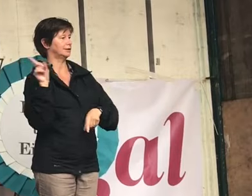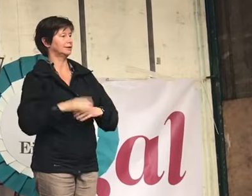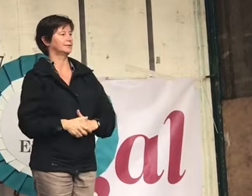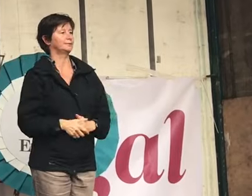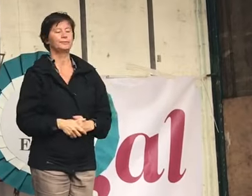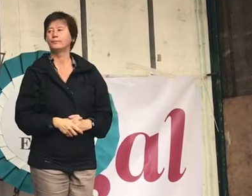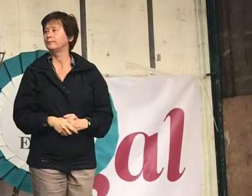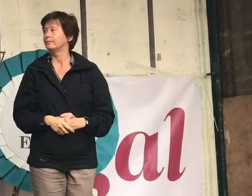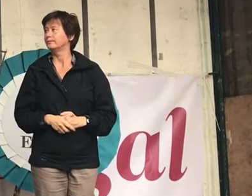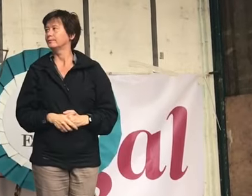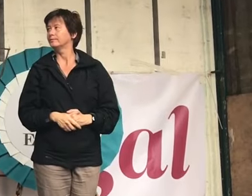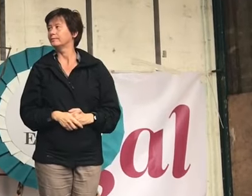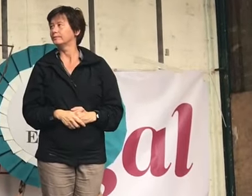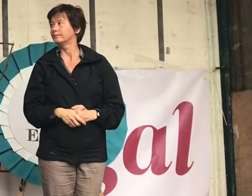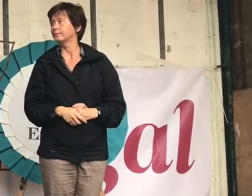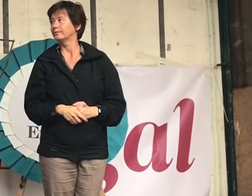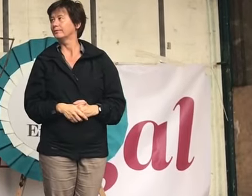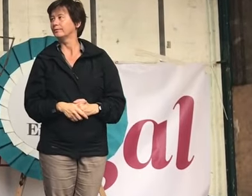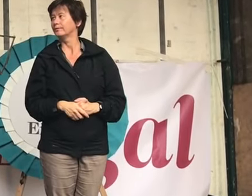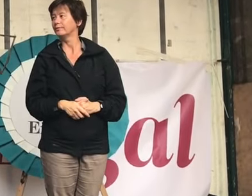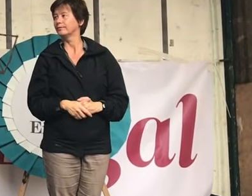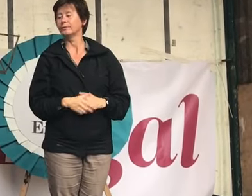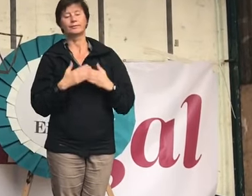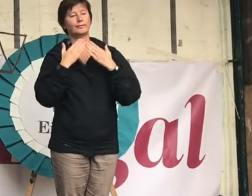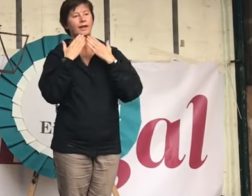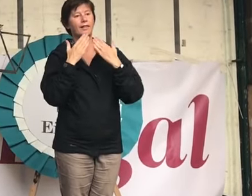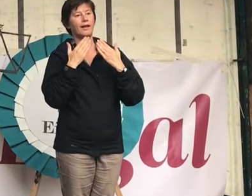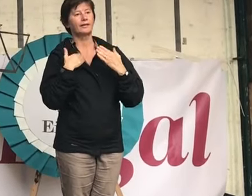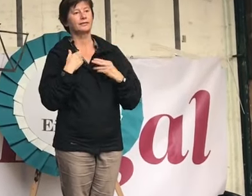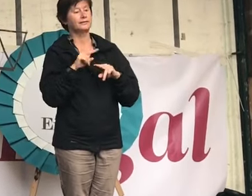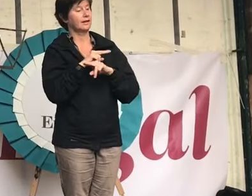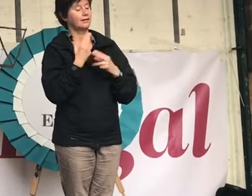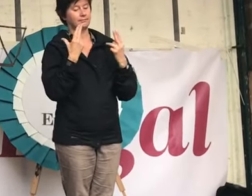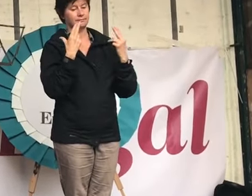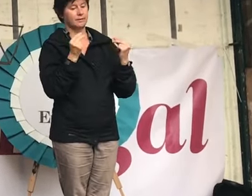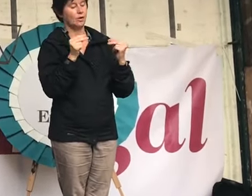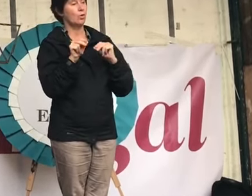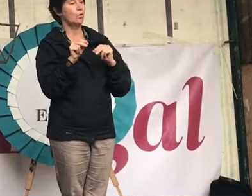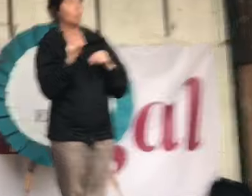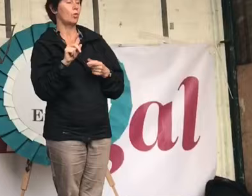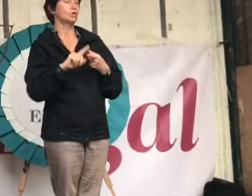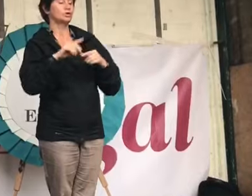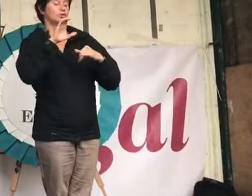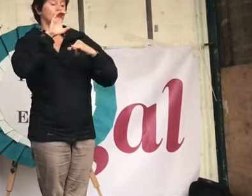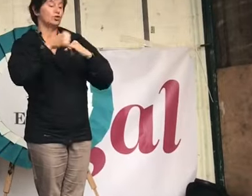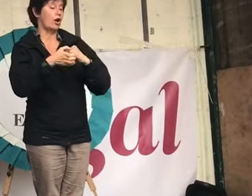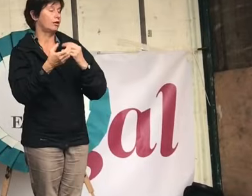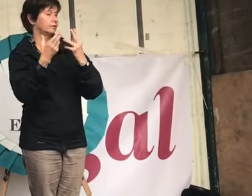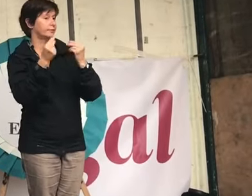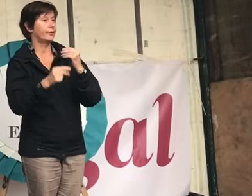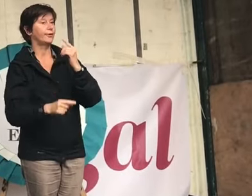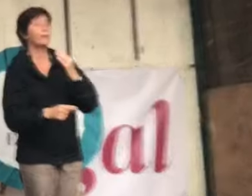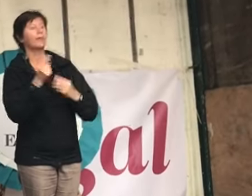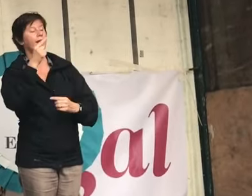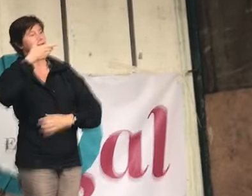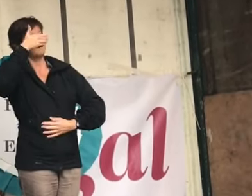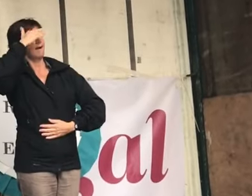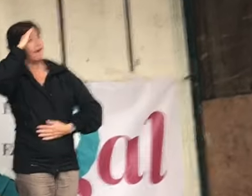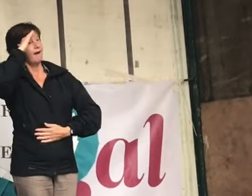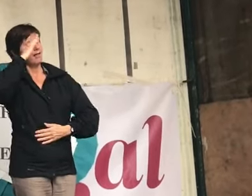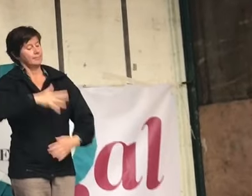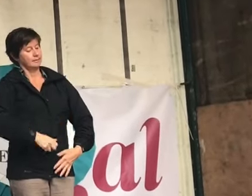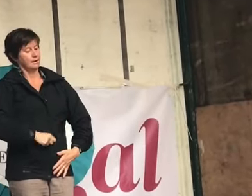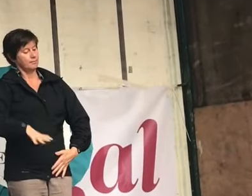Thank you. It is no coincidence that Ireland's abortion laws are the most strict in